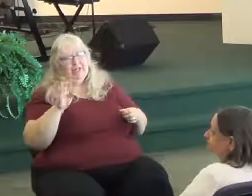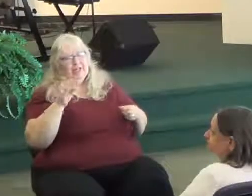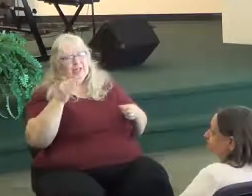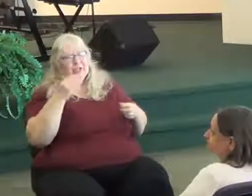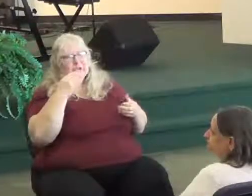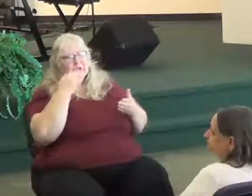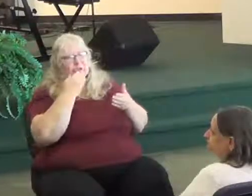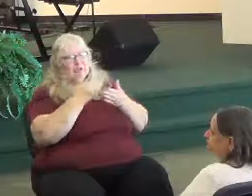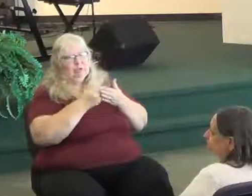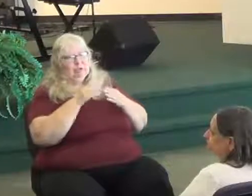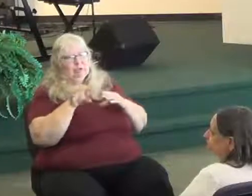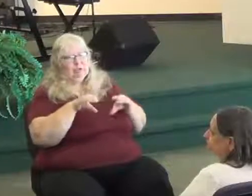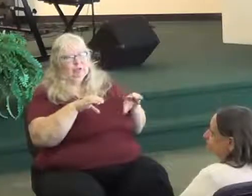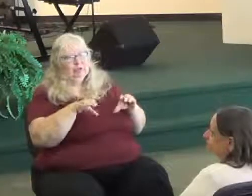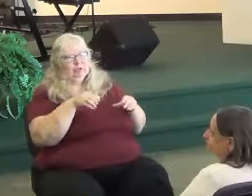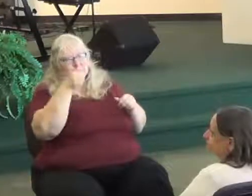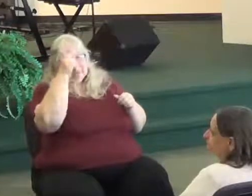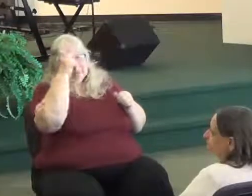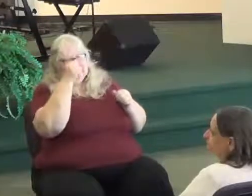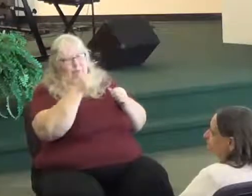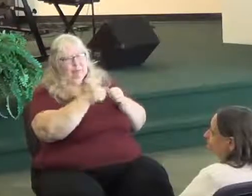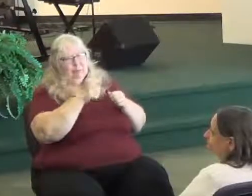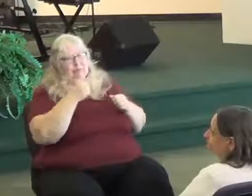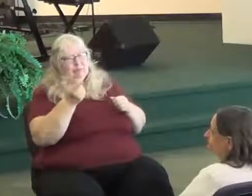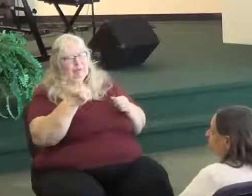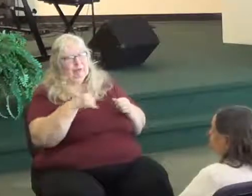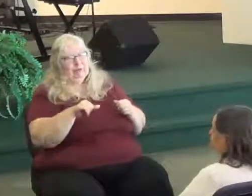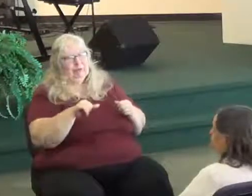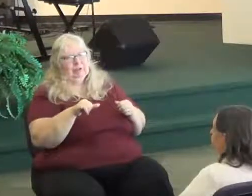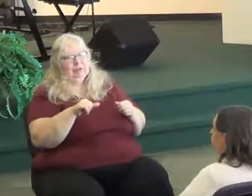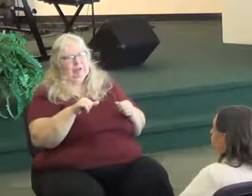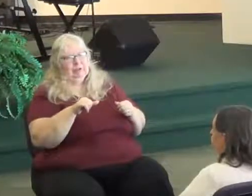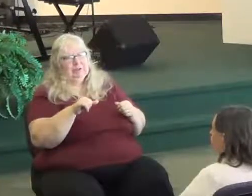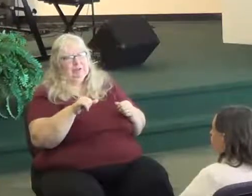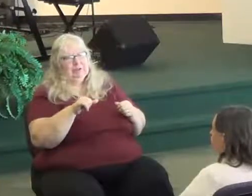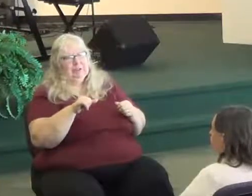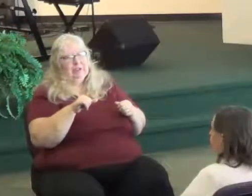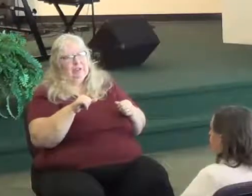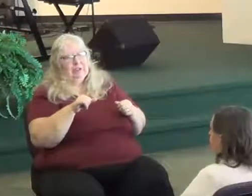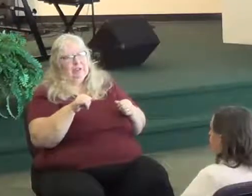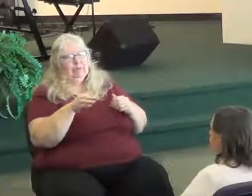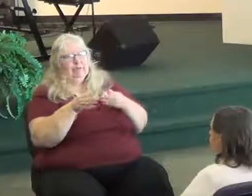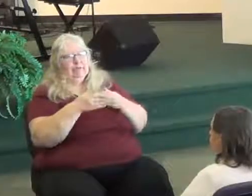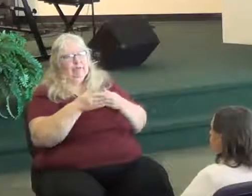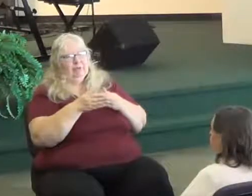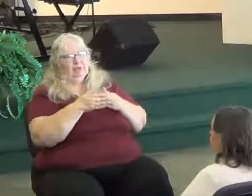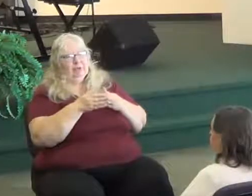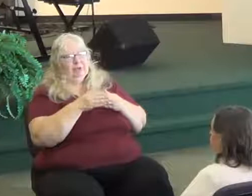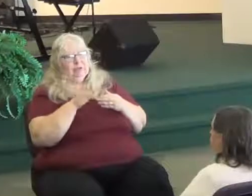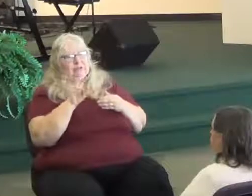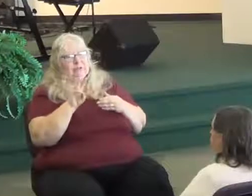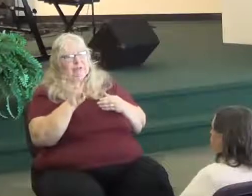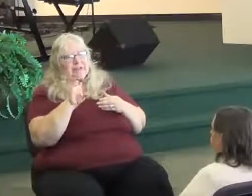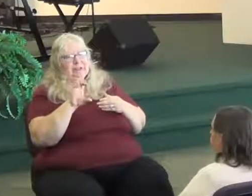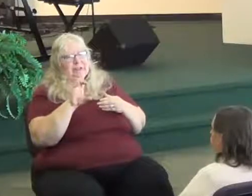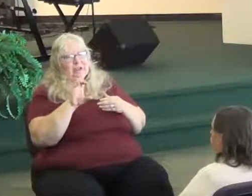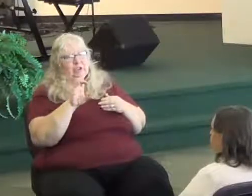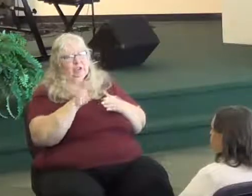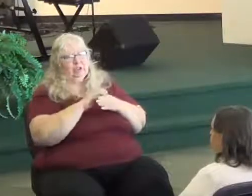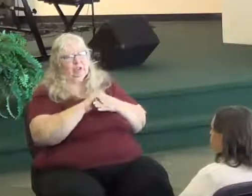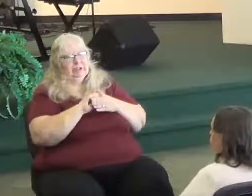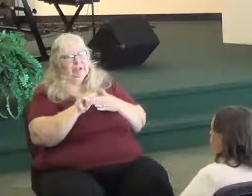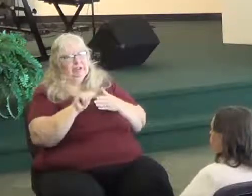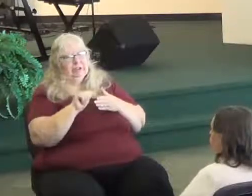we gave pretty close $600 away this week in assistance. And I could have given